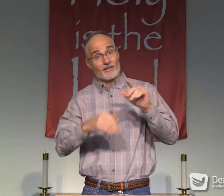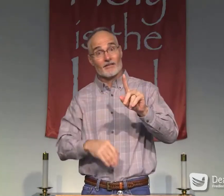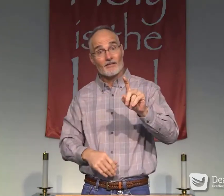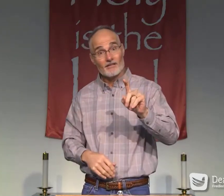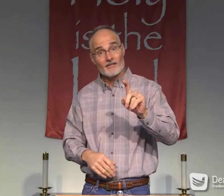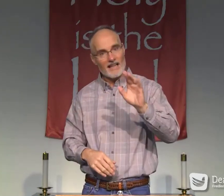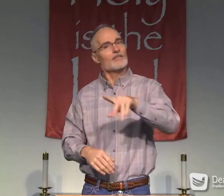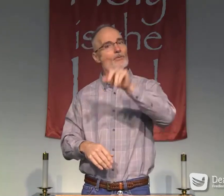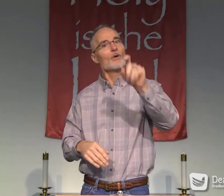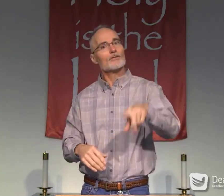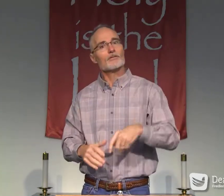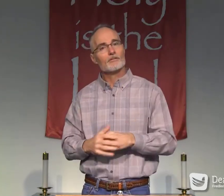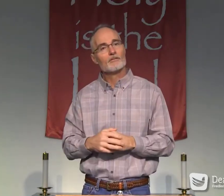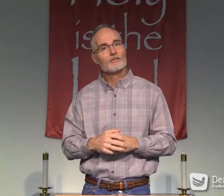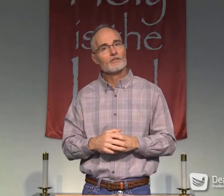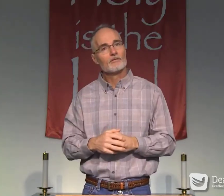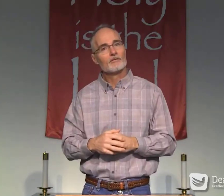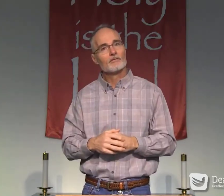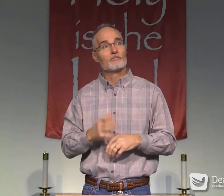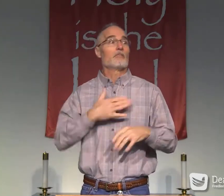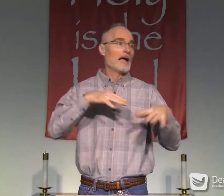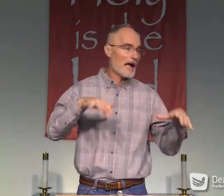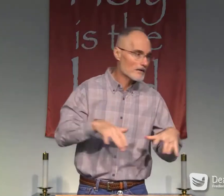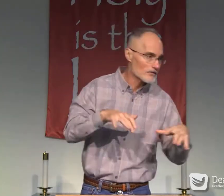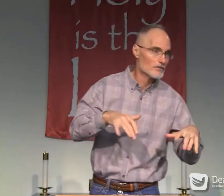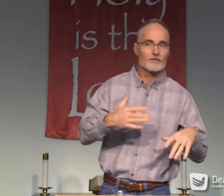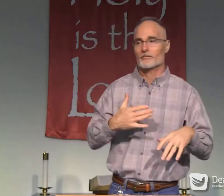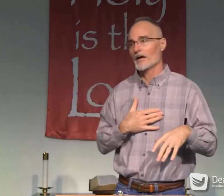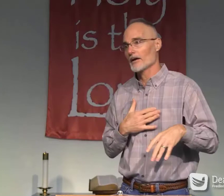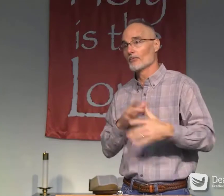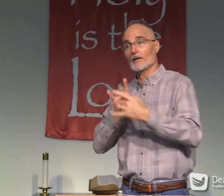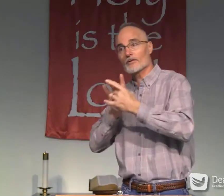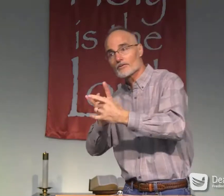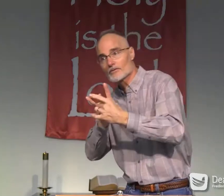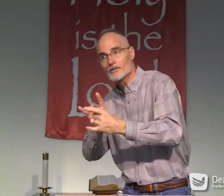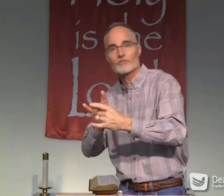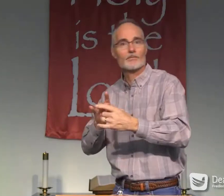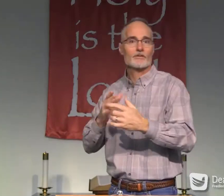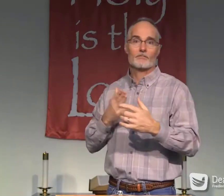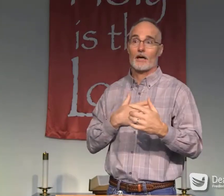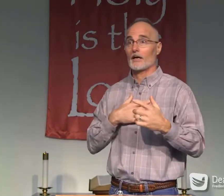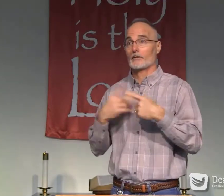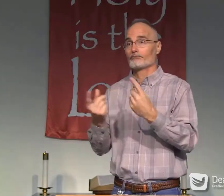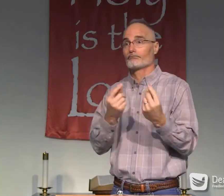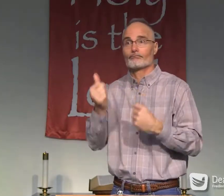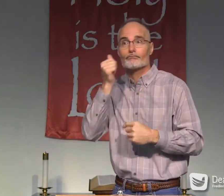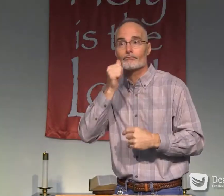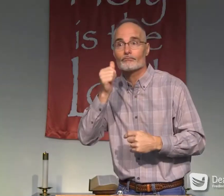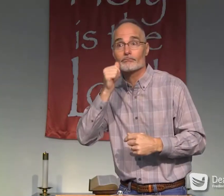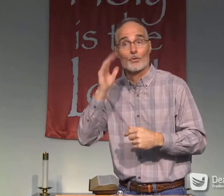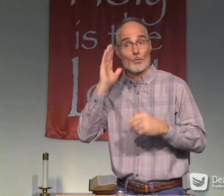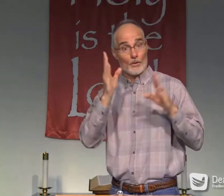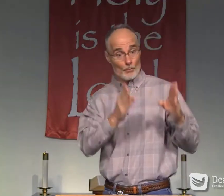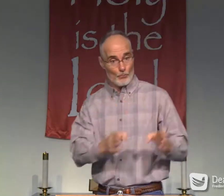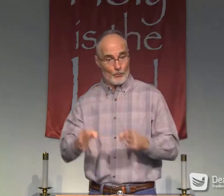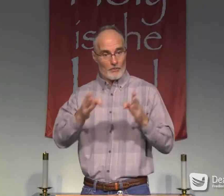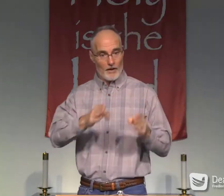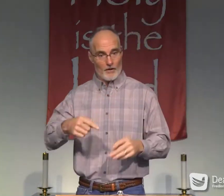How we live right now, are we preparing ourselves for heaven? Our actions, our relationships, what we do